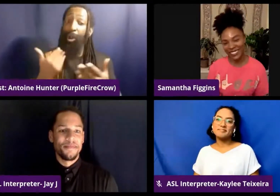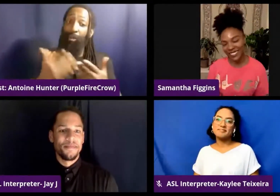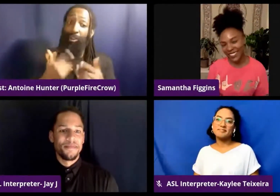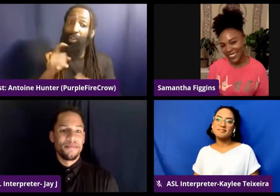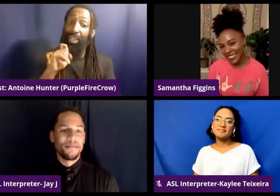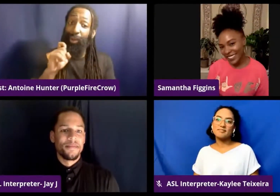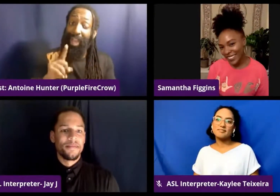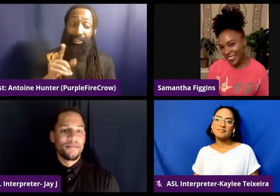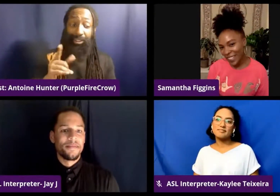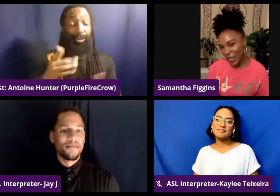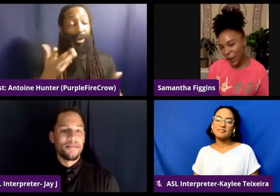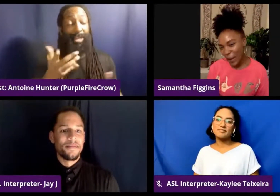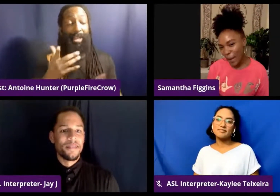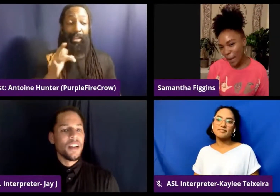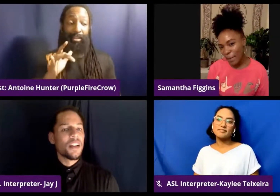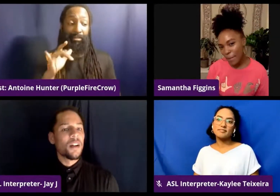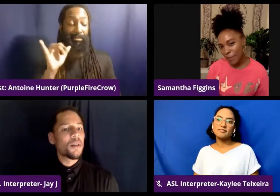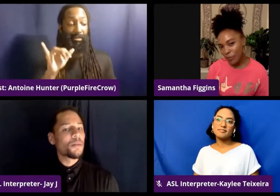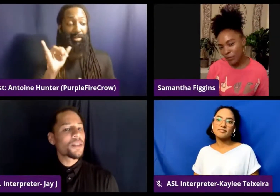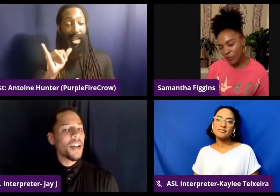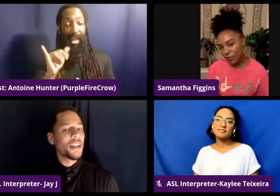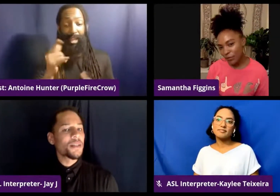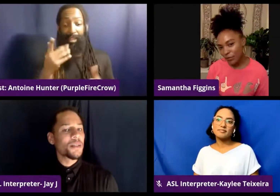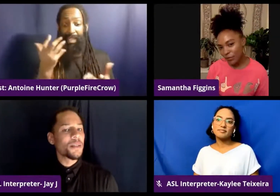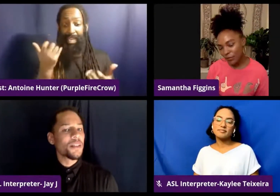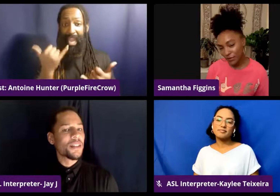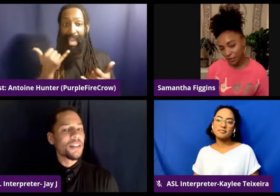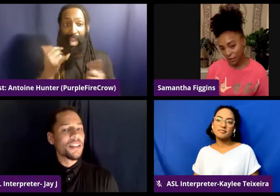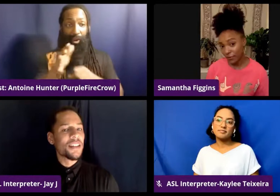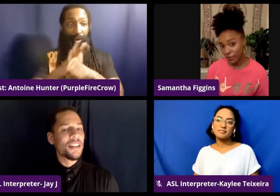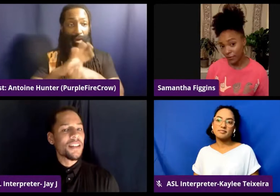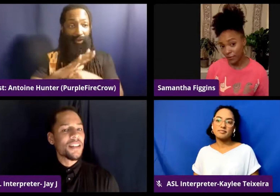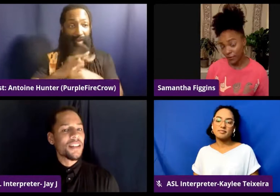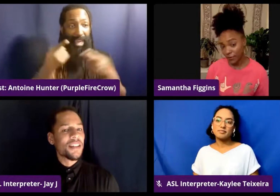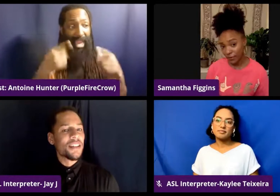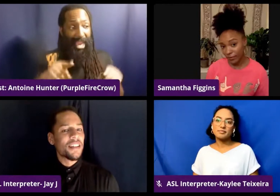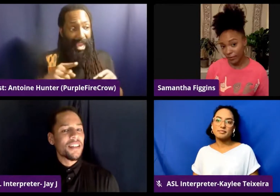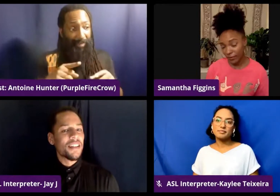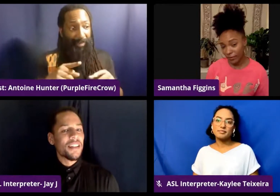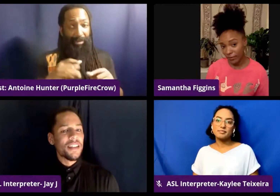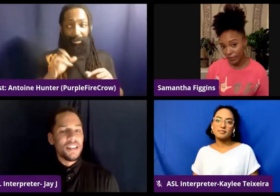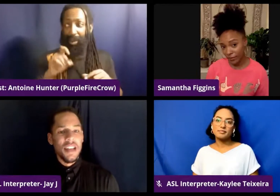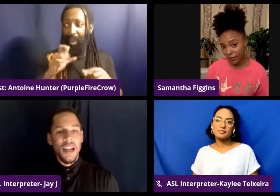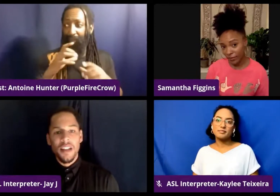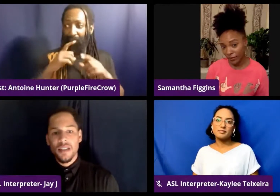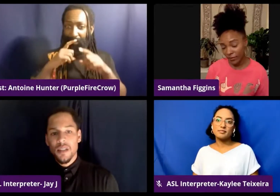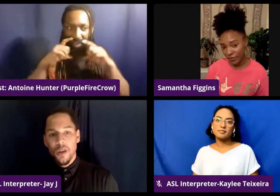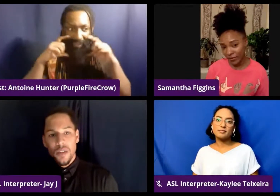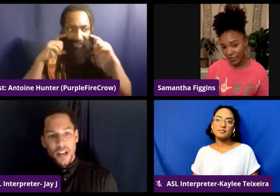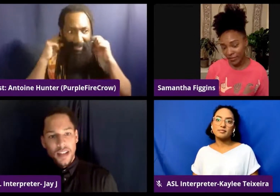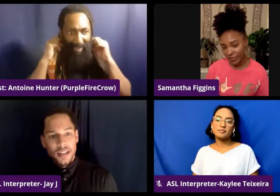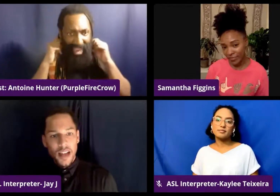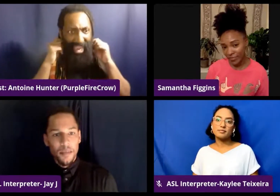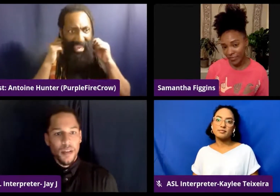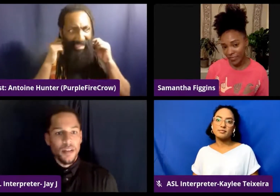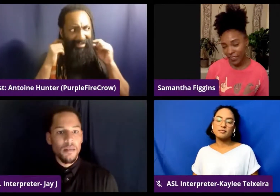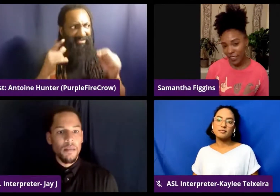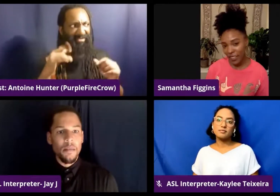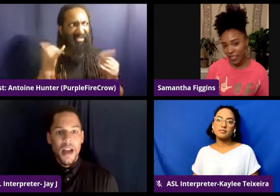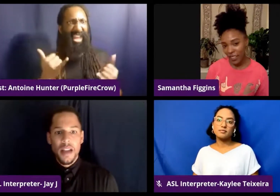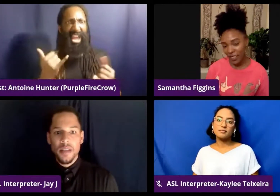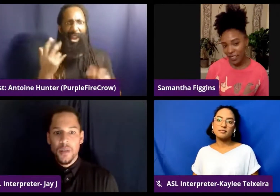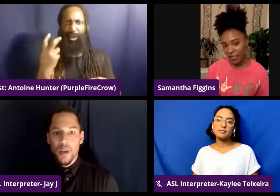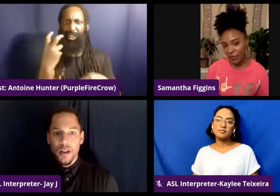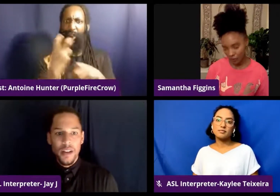I was almost going to ask. I was almost going to ask you. Now COVID happened. Now that COVID has